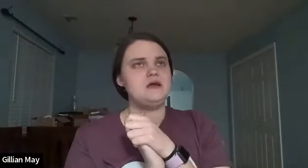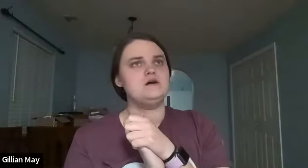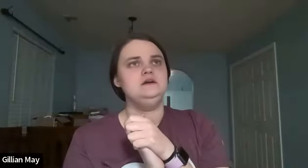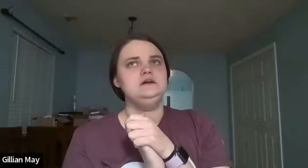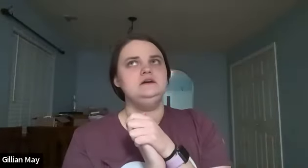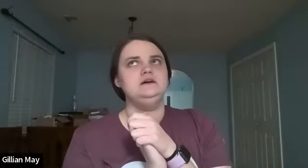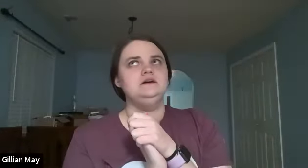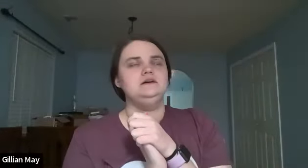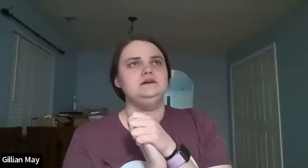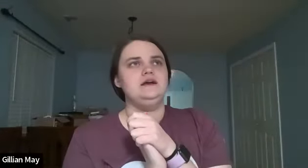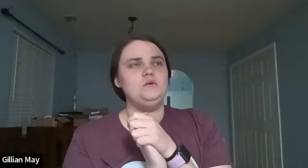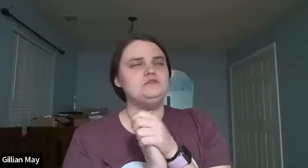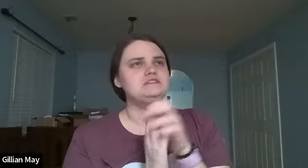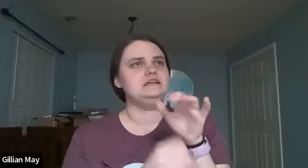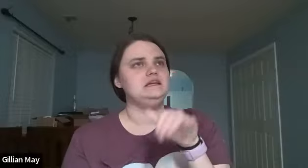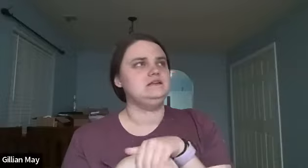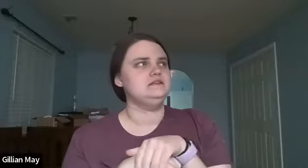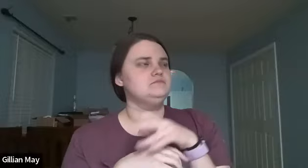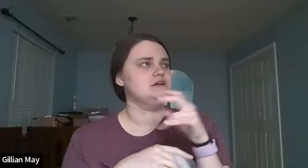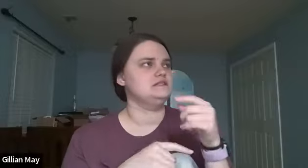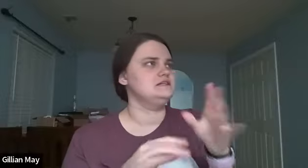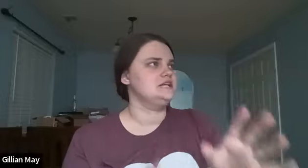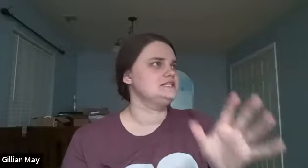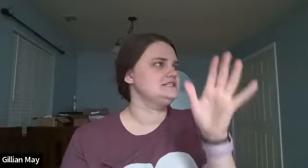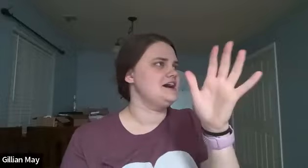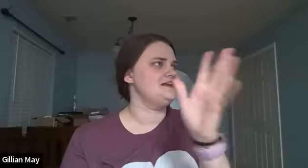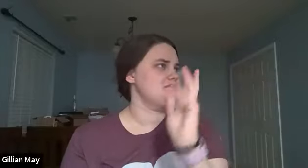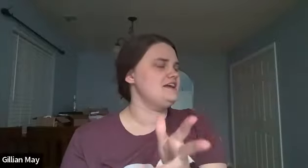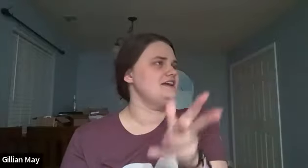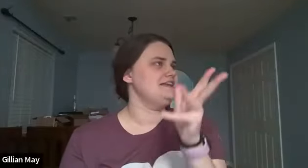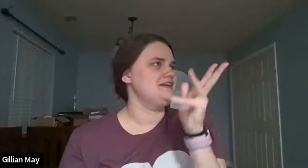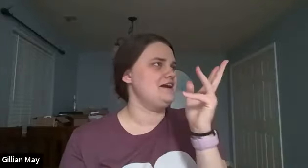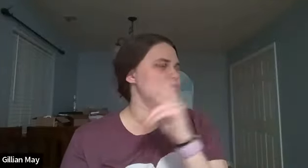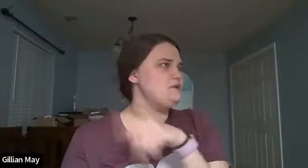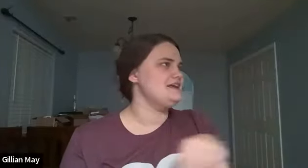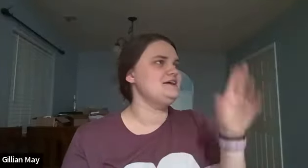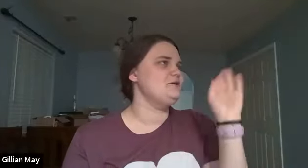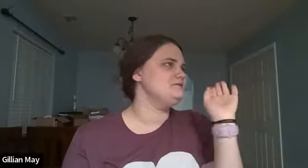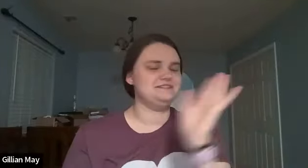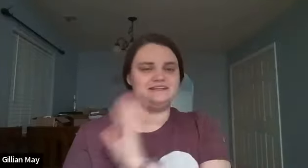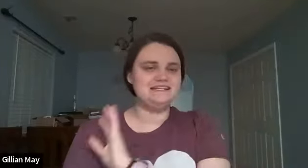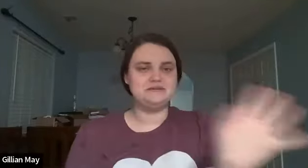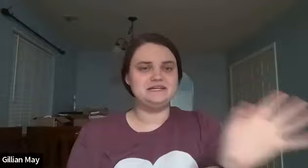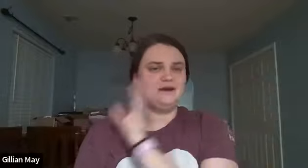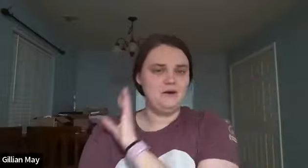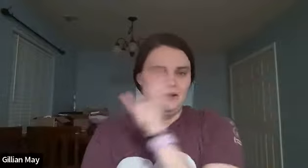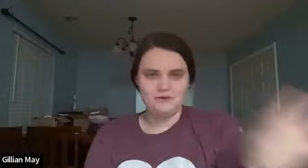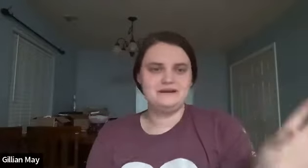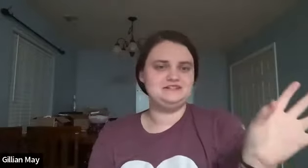about, I almost said England president. That's not a thing. They have a queen. Oh dear. It's been already 2